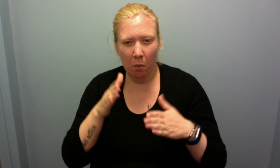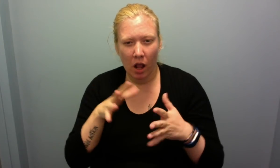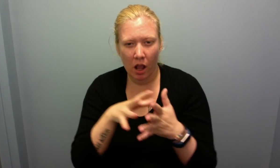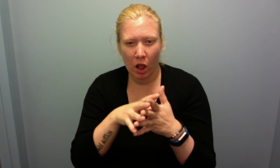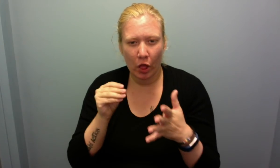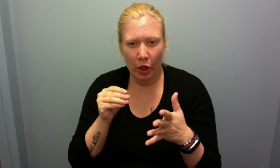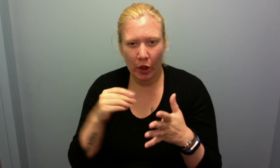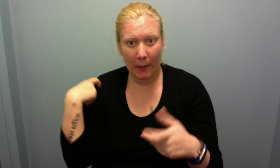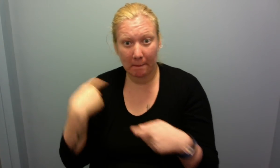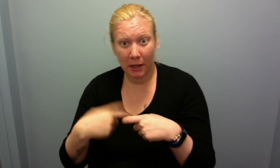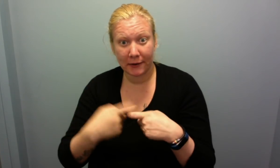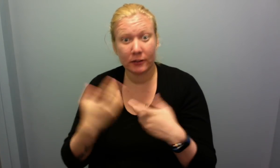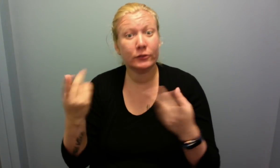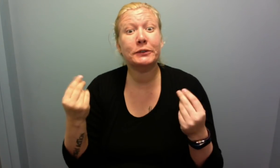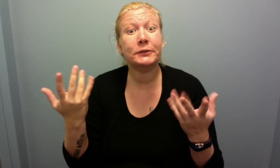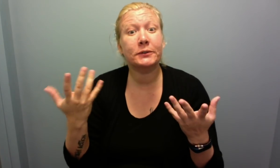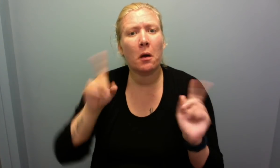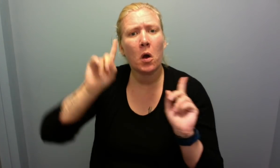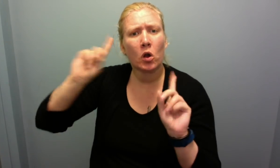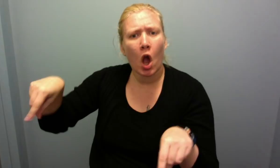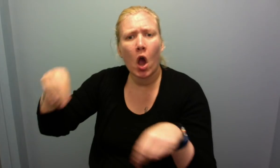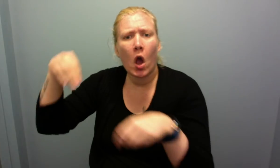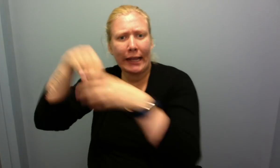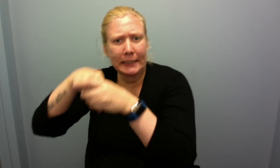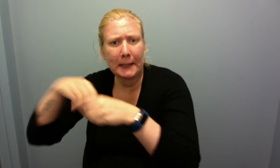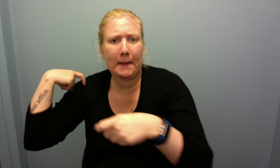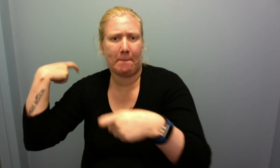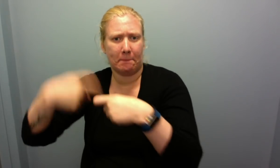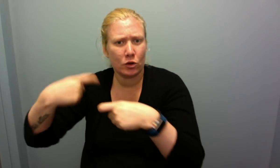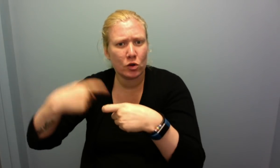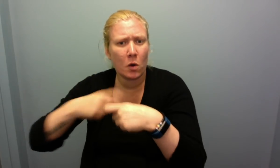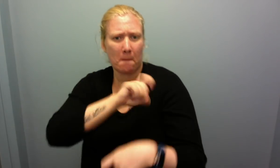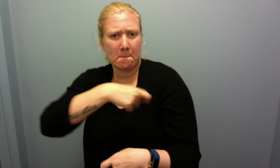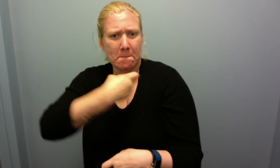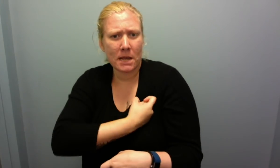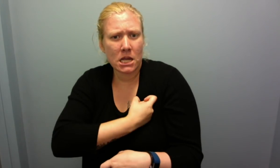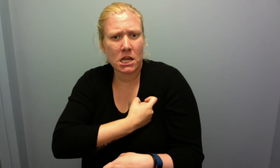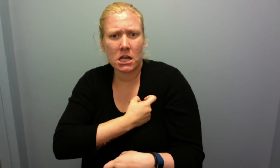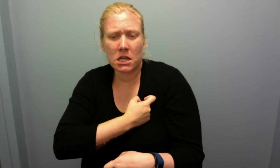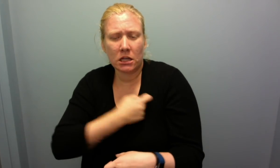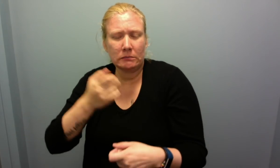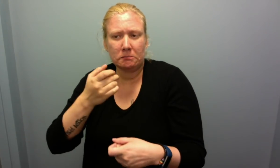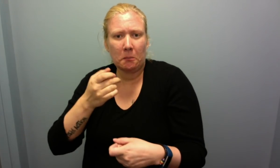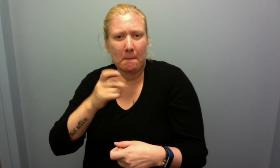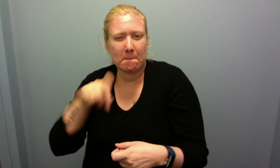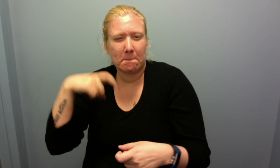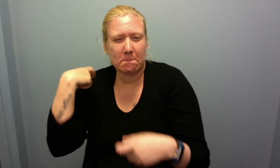English at the same time. That's impossible. So how am I going to learn Spanish? I'm going to go to Mexico, or I'm going to go to Spain,